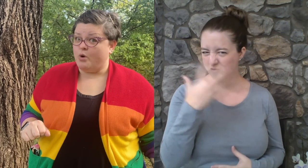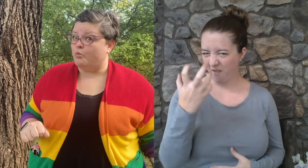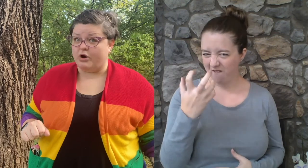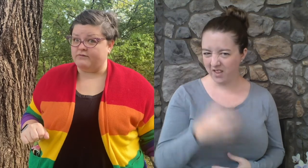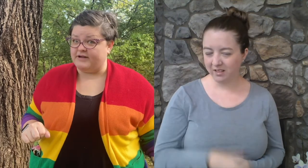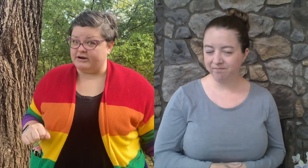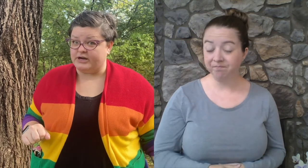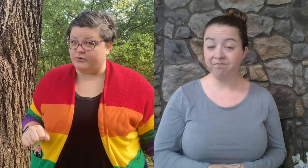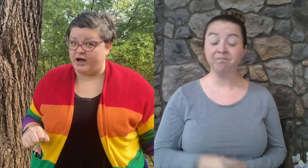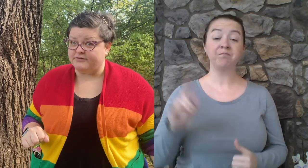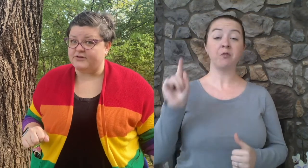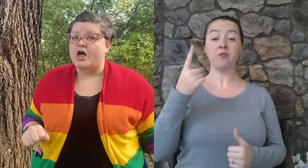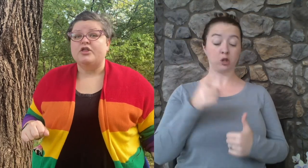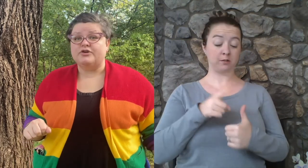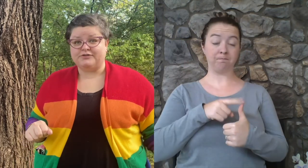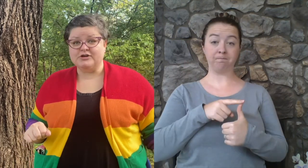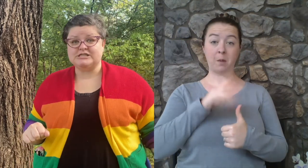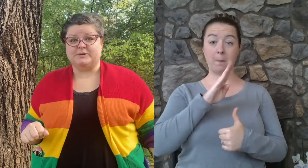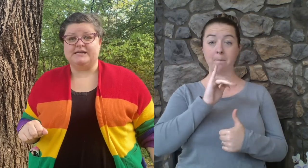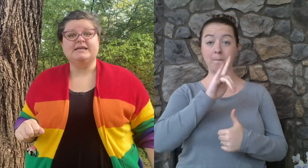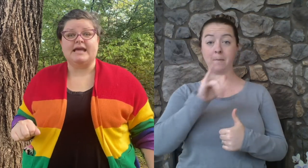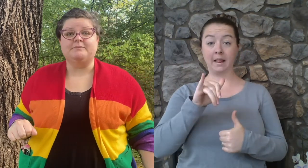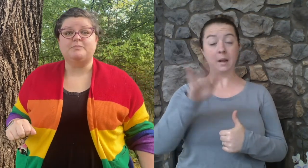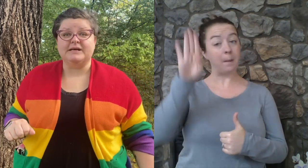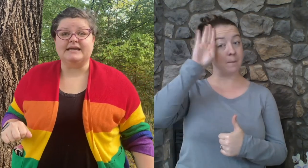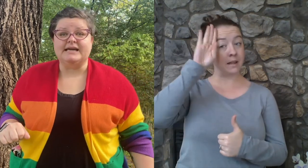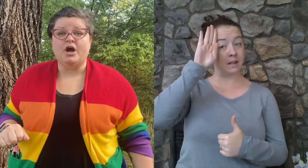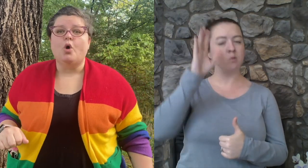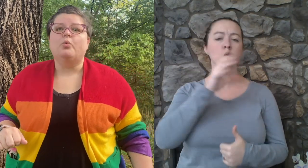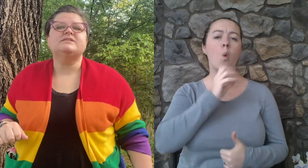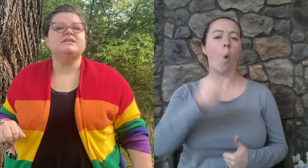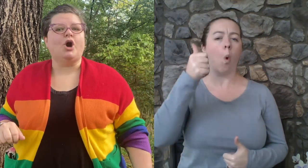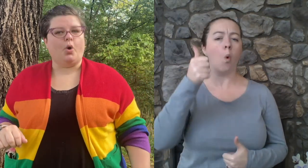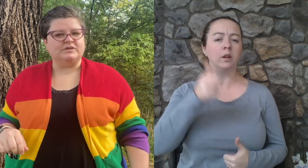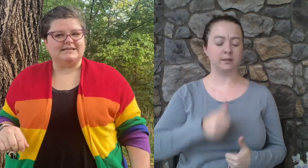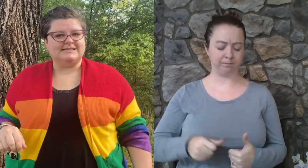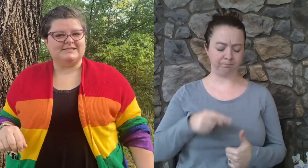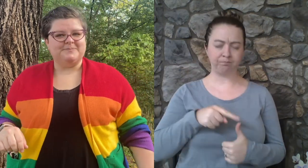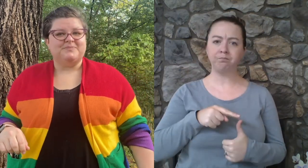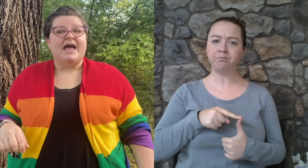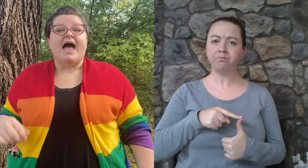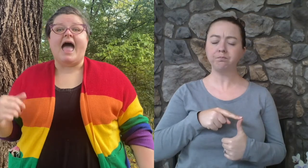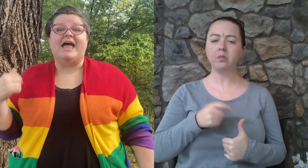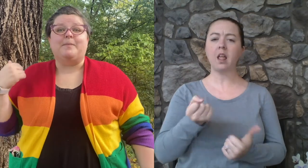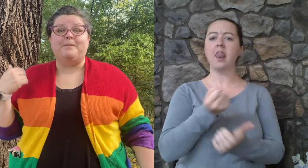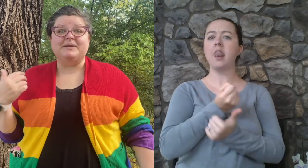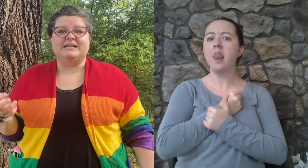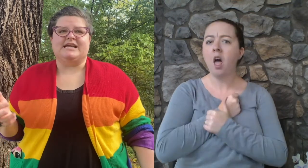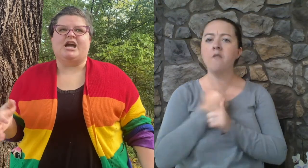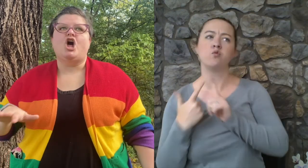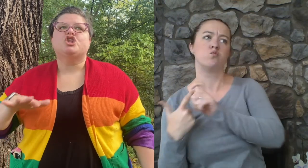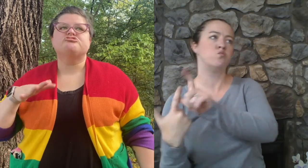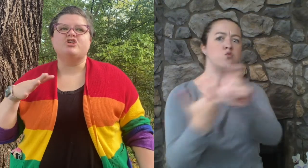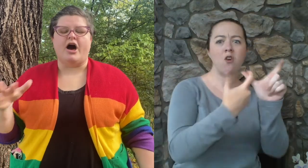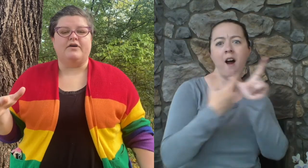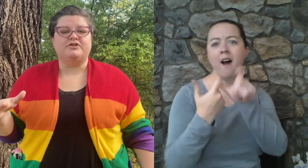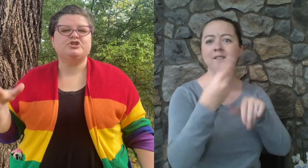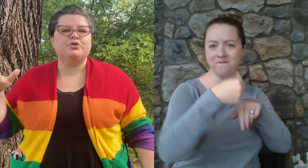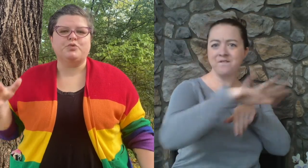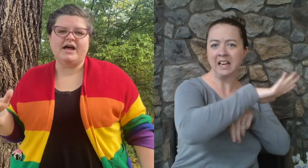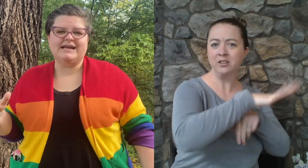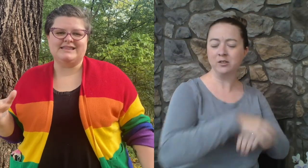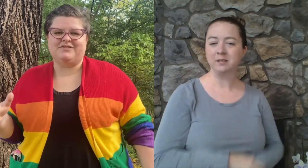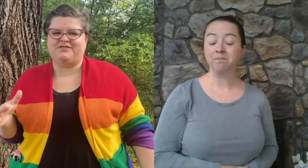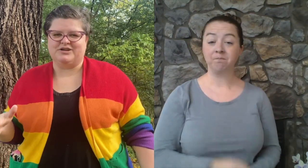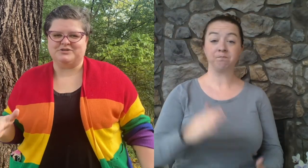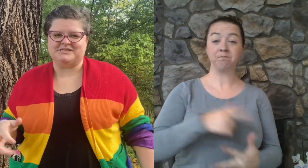they weren't very gruff. The first one, named Billy, was the oldest, and Billy loved to